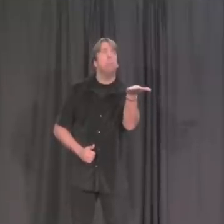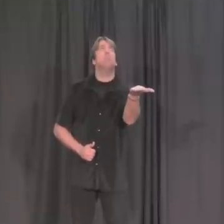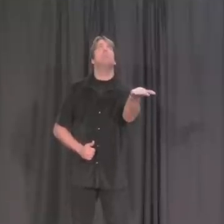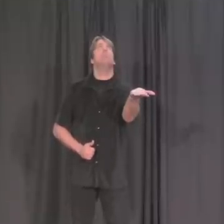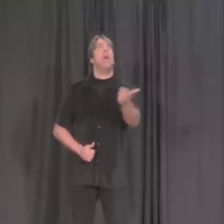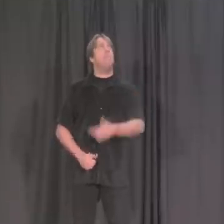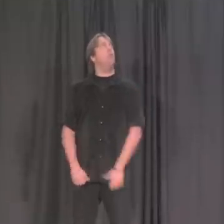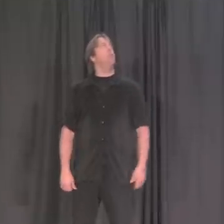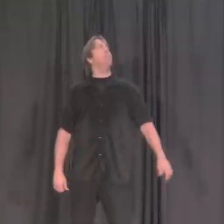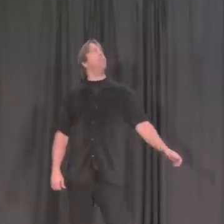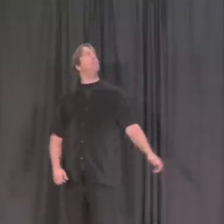Apple.